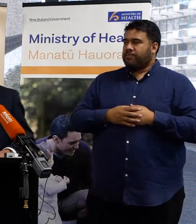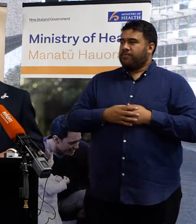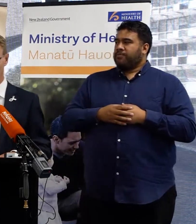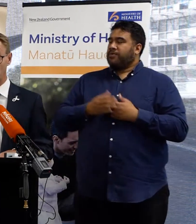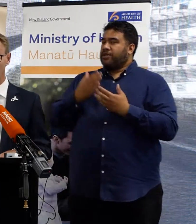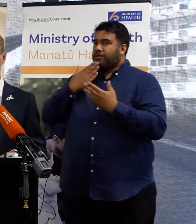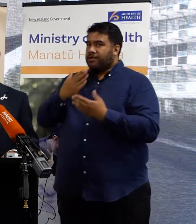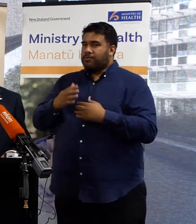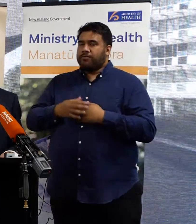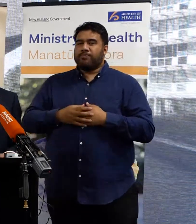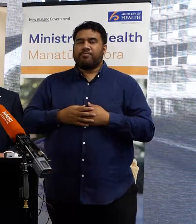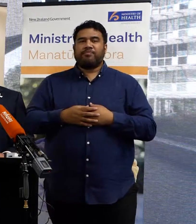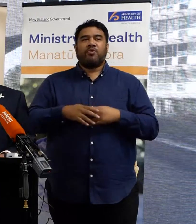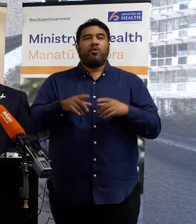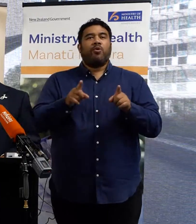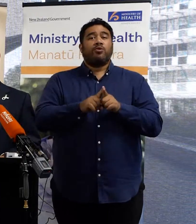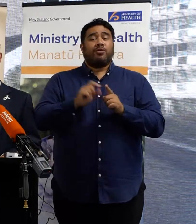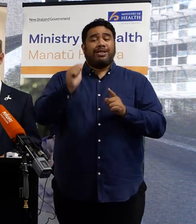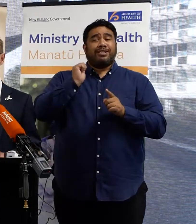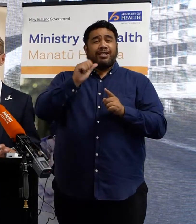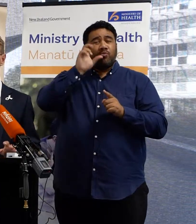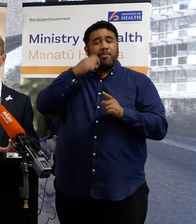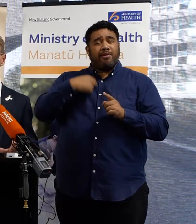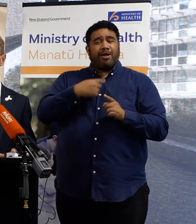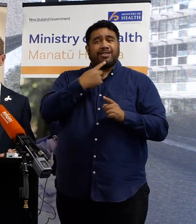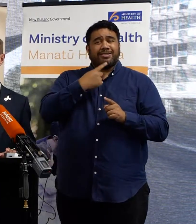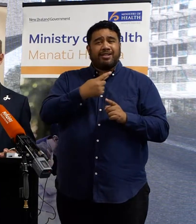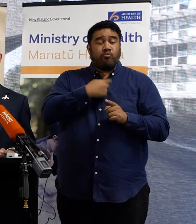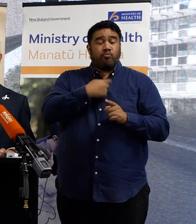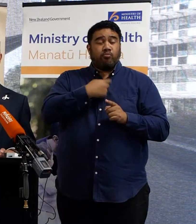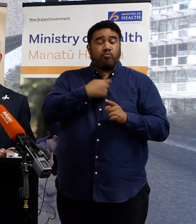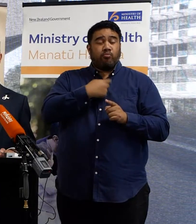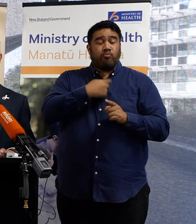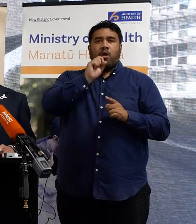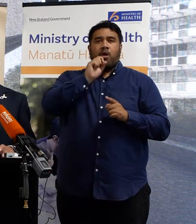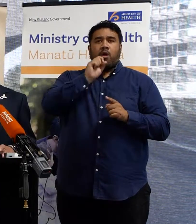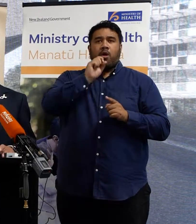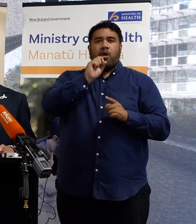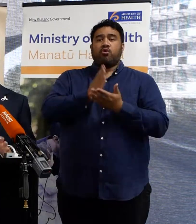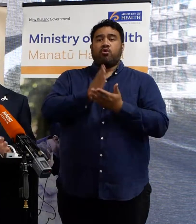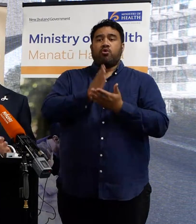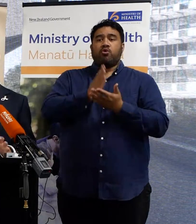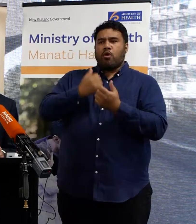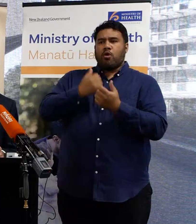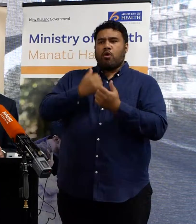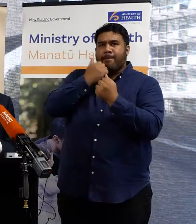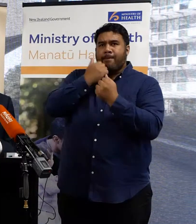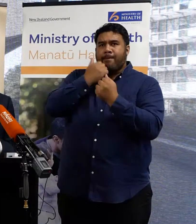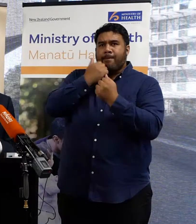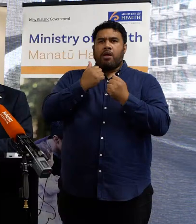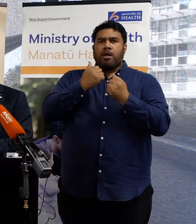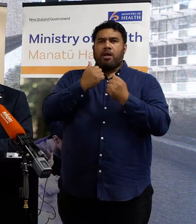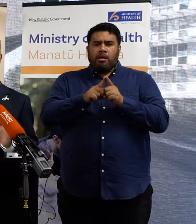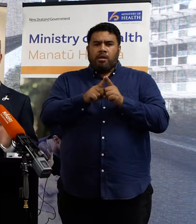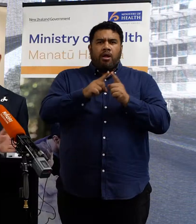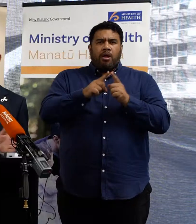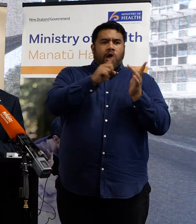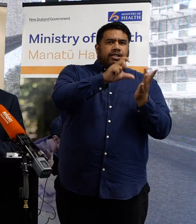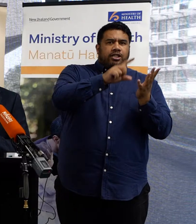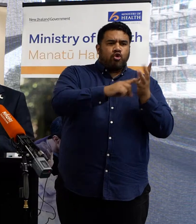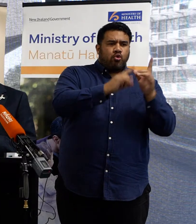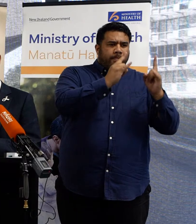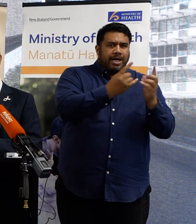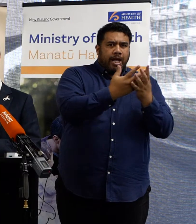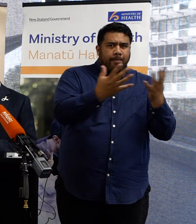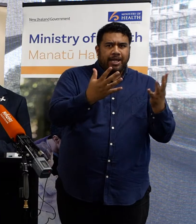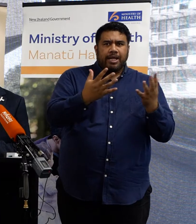Thanks, Caroline. And just to confirm, as I promised yesterday, we will be putting up the numbers and distribution of the ICU